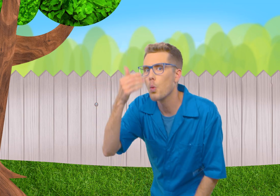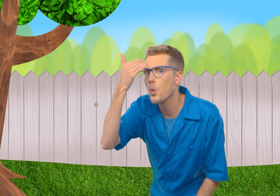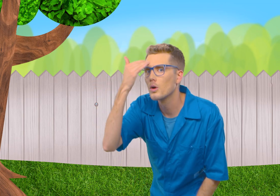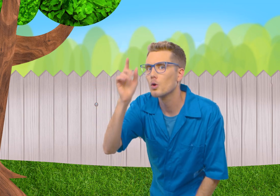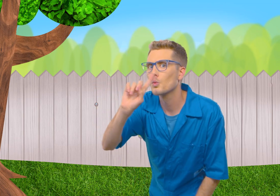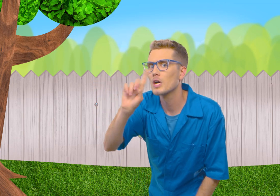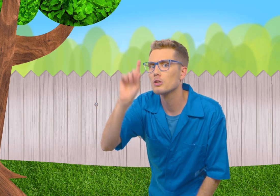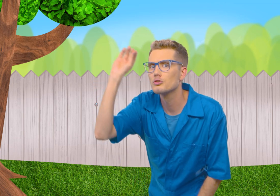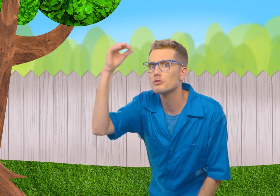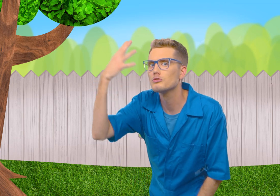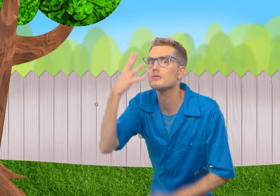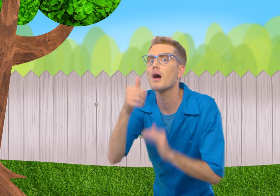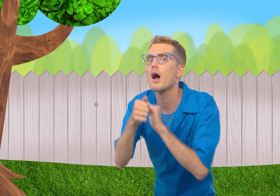you know where Sunny went?